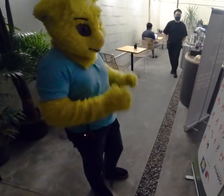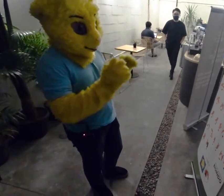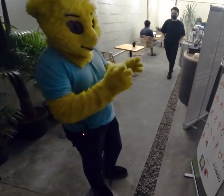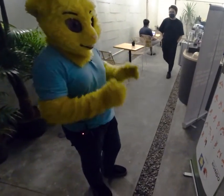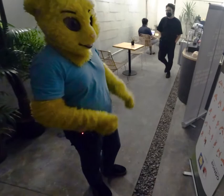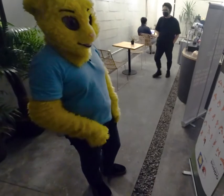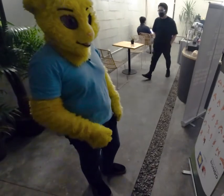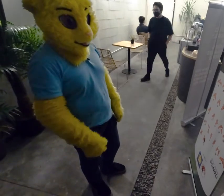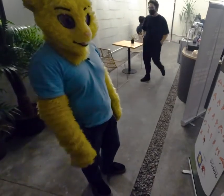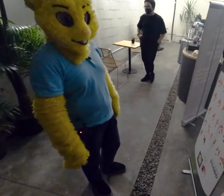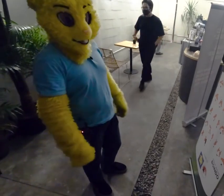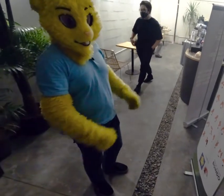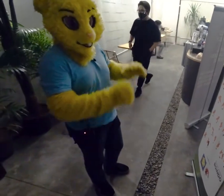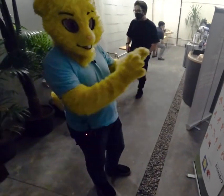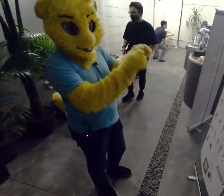very fun little thing to